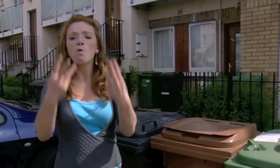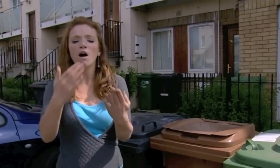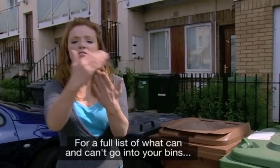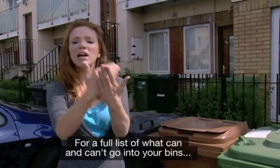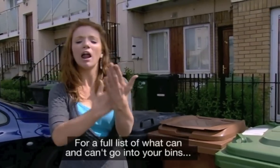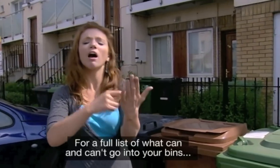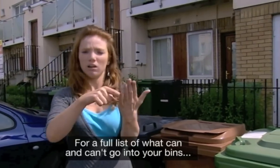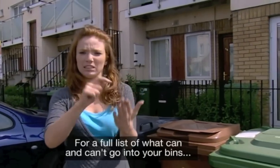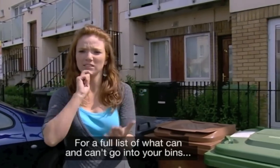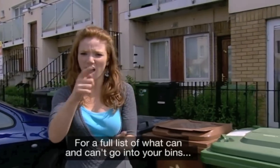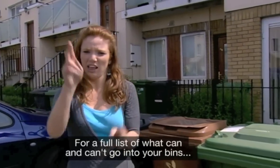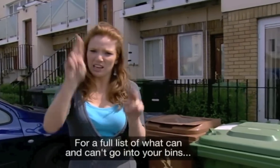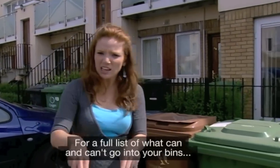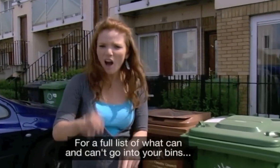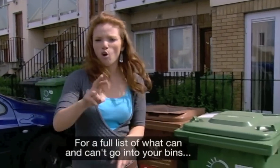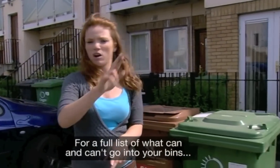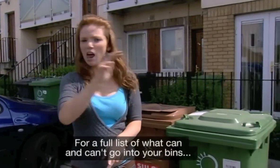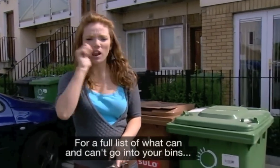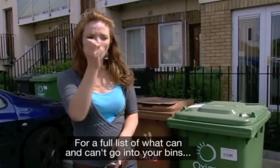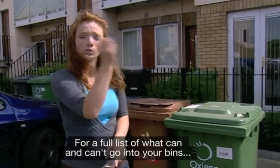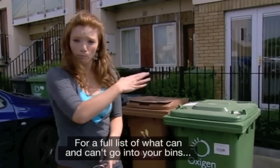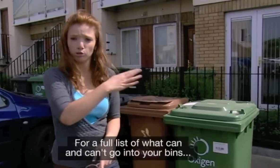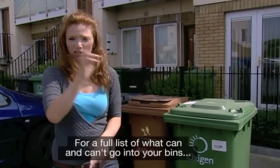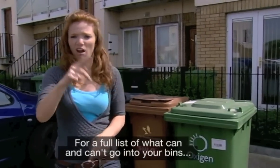For a full list of what can and can't go into your bins,